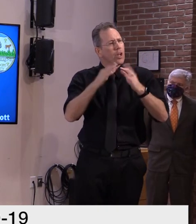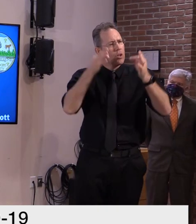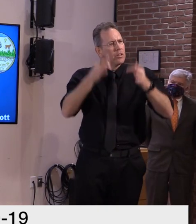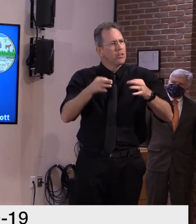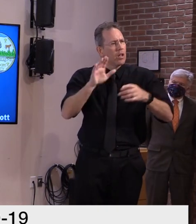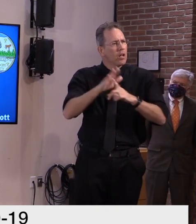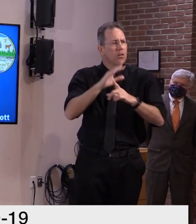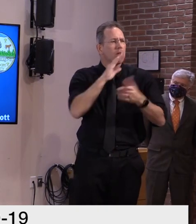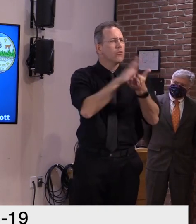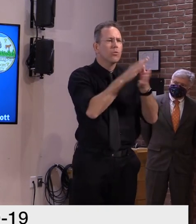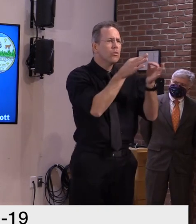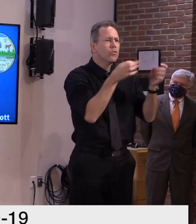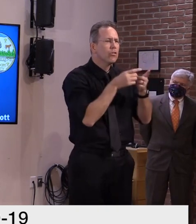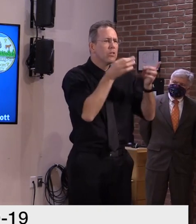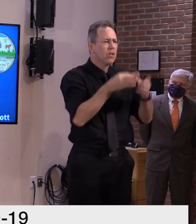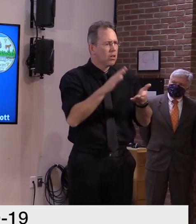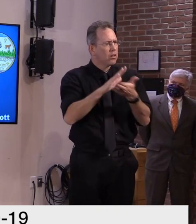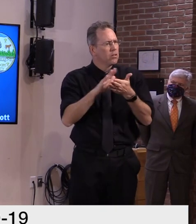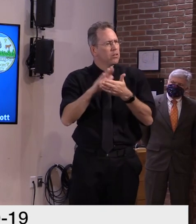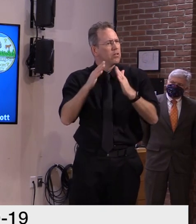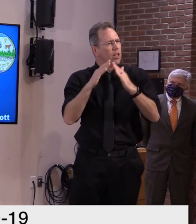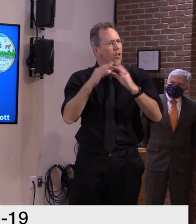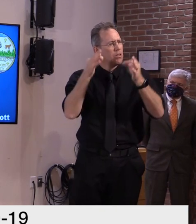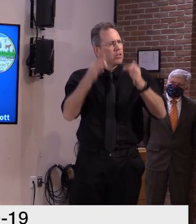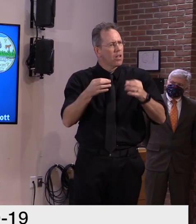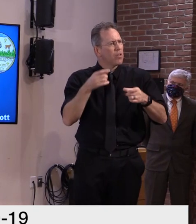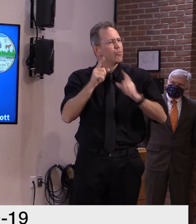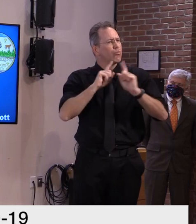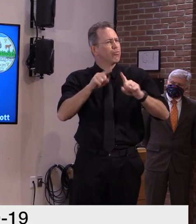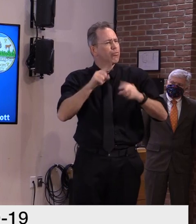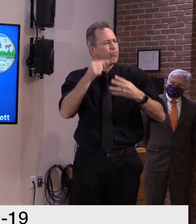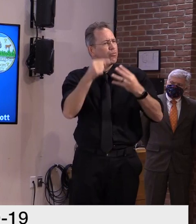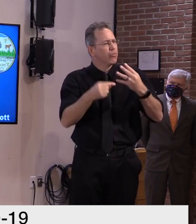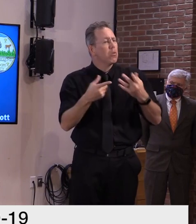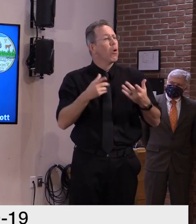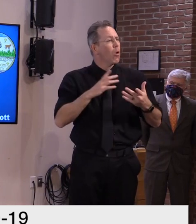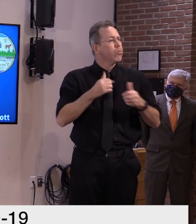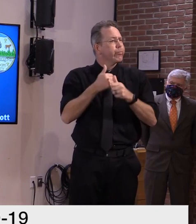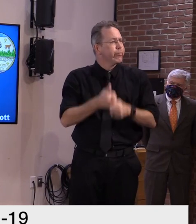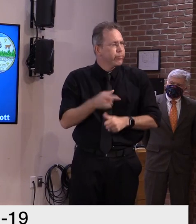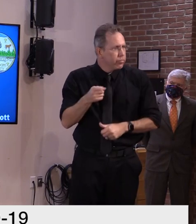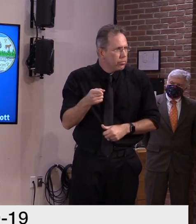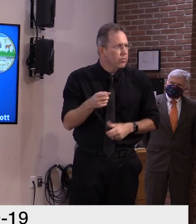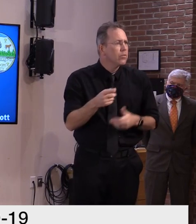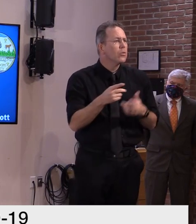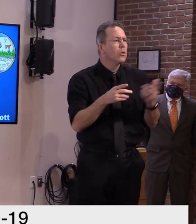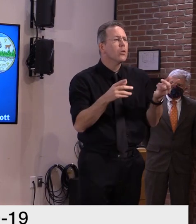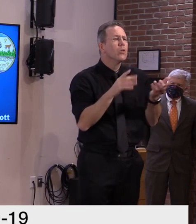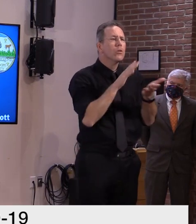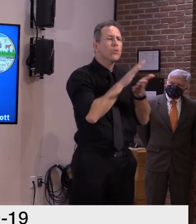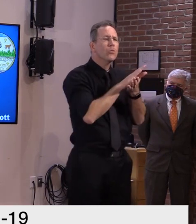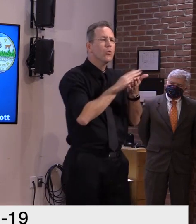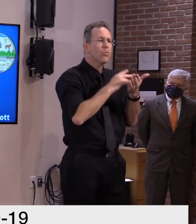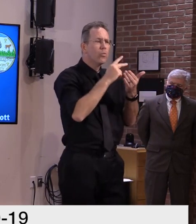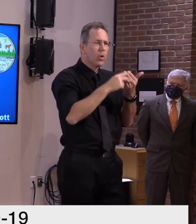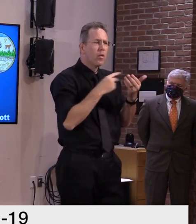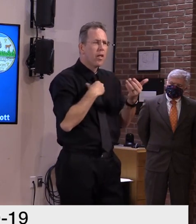recreational sports guidance specifically speaks to recreational sports programs that take place in a school building.